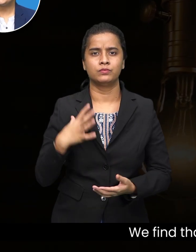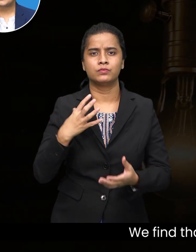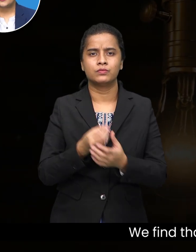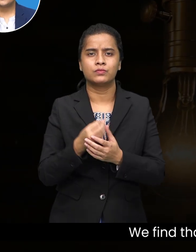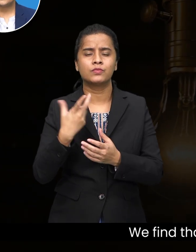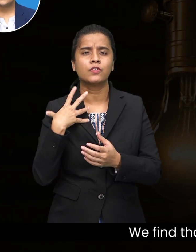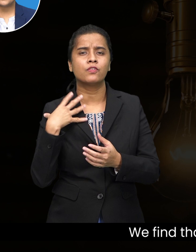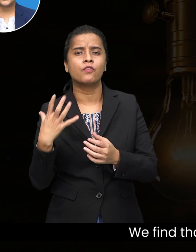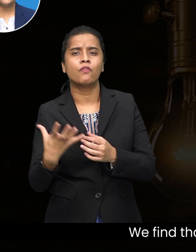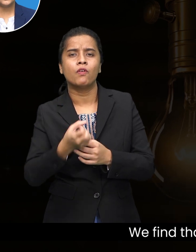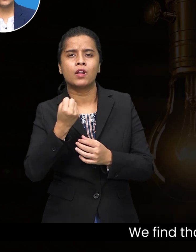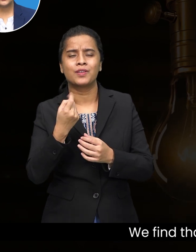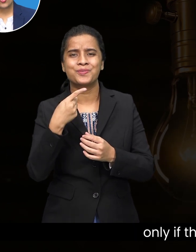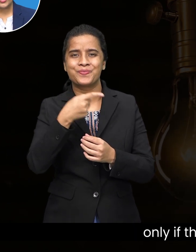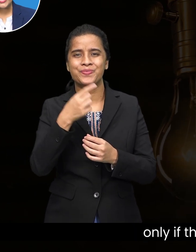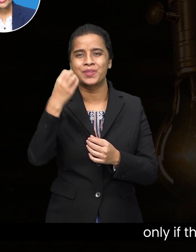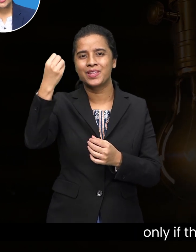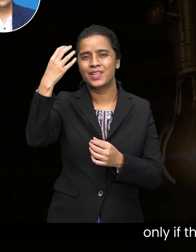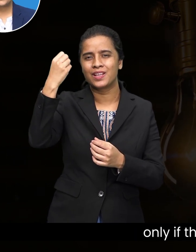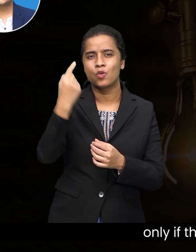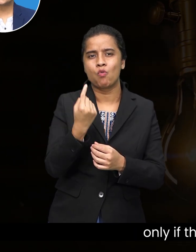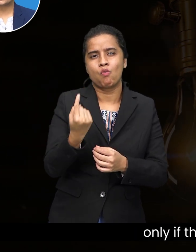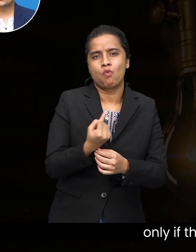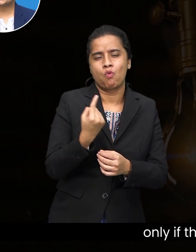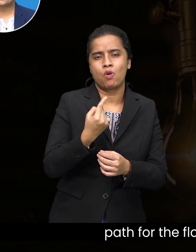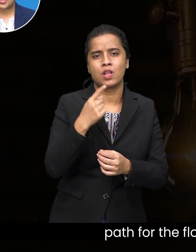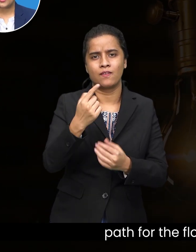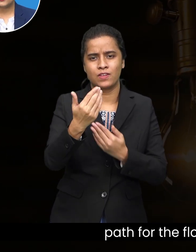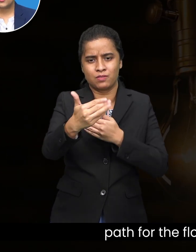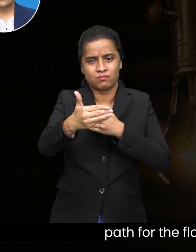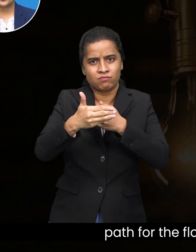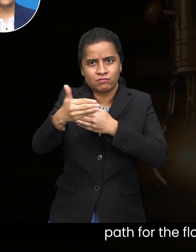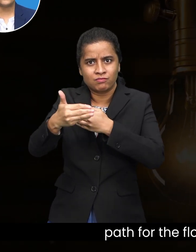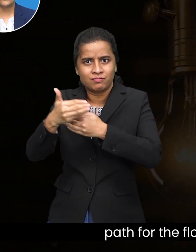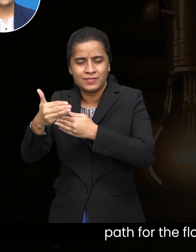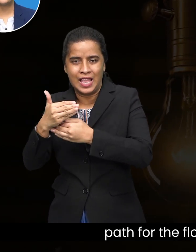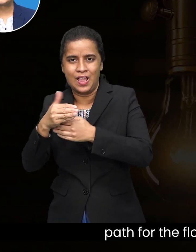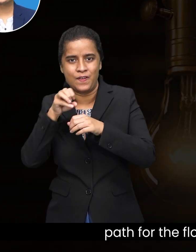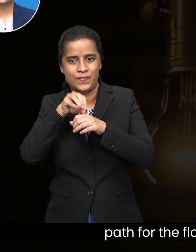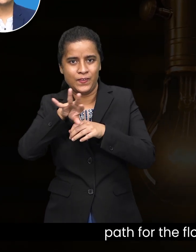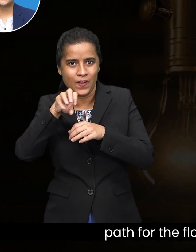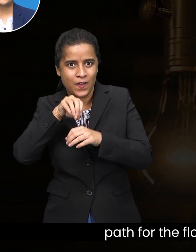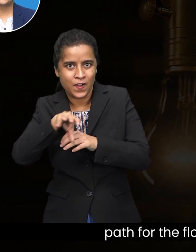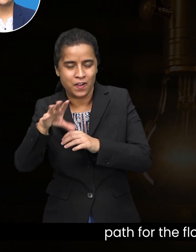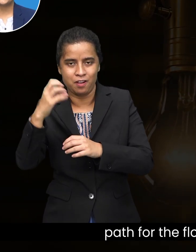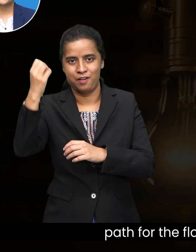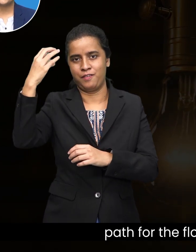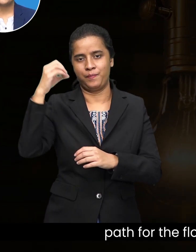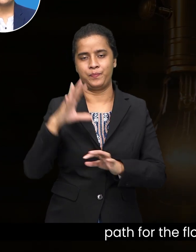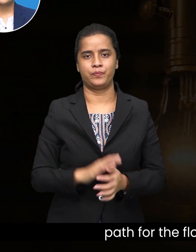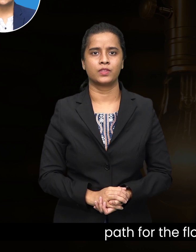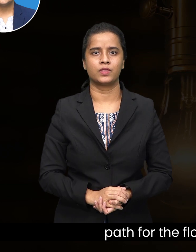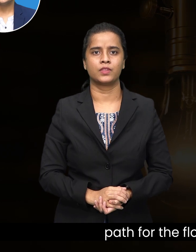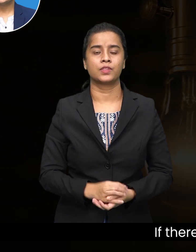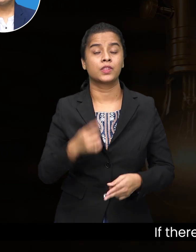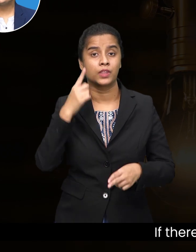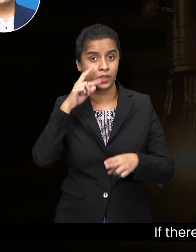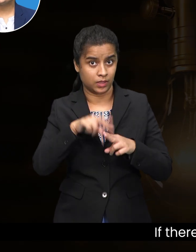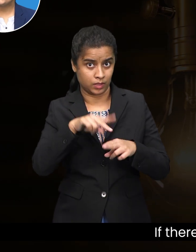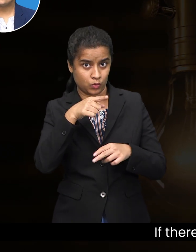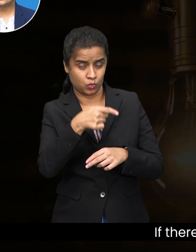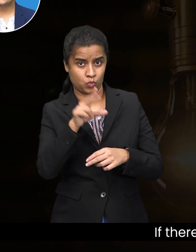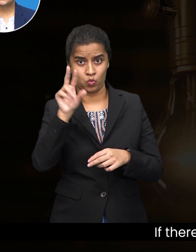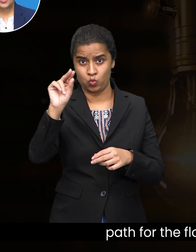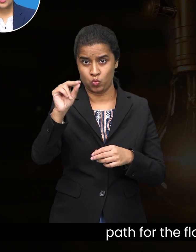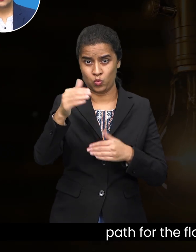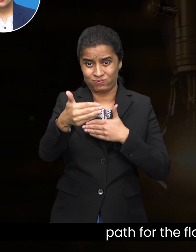We find that the bulb glows only if there is a closed path for the flow of electric current. If there